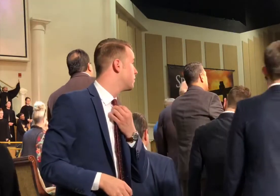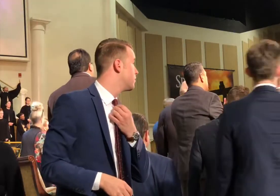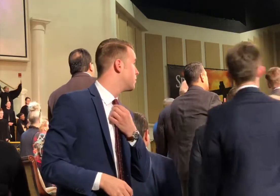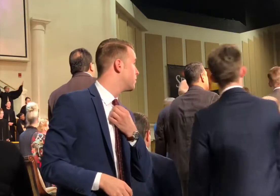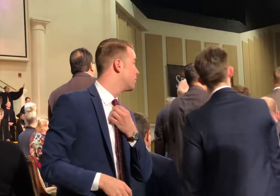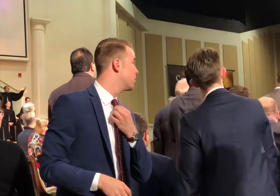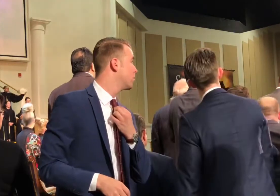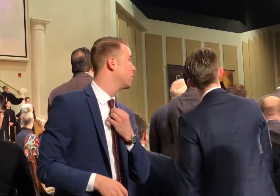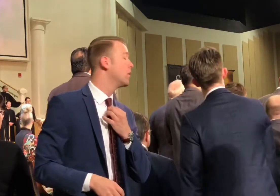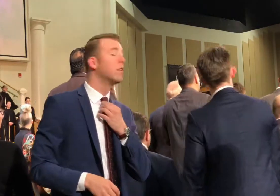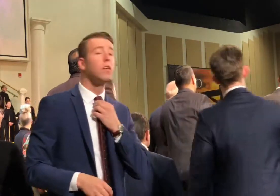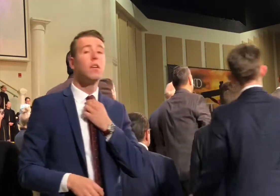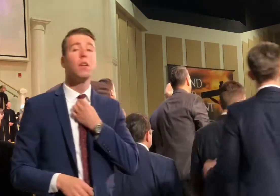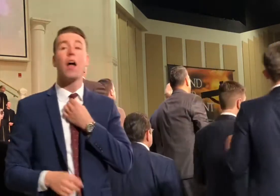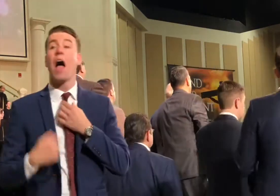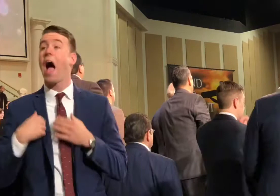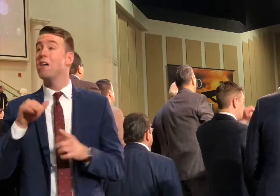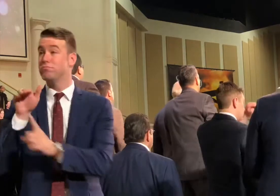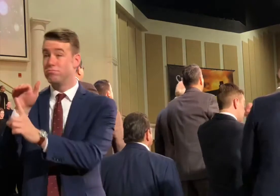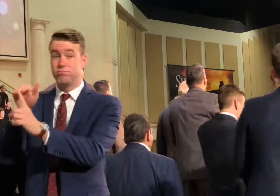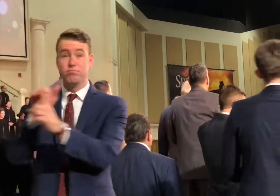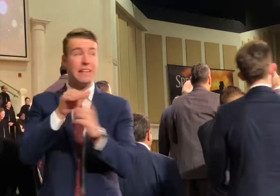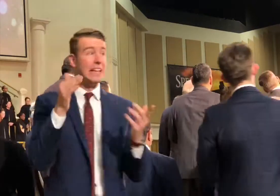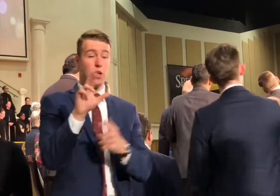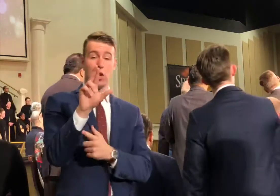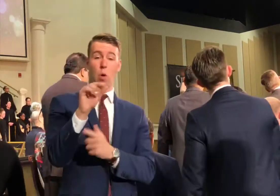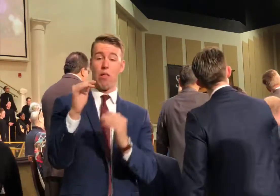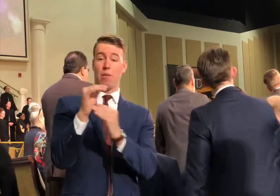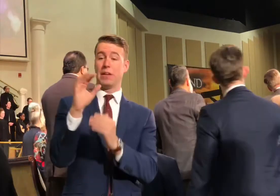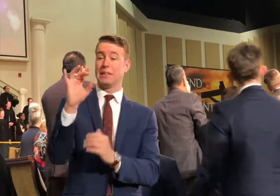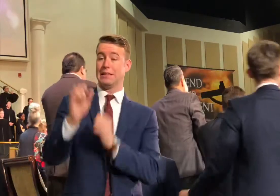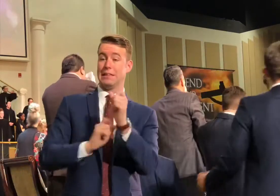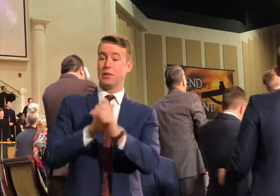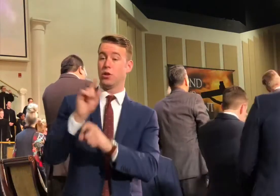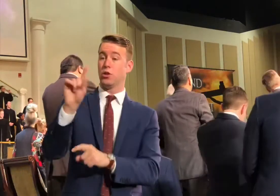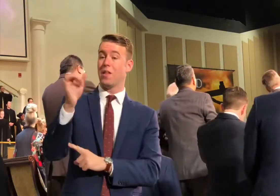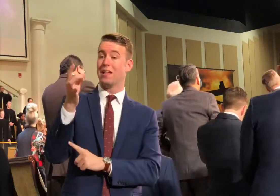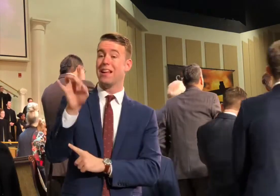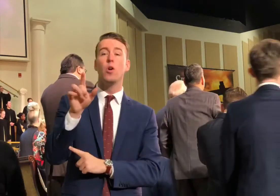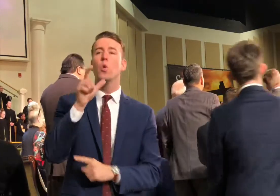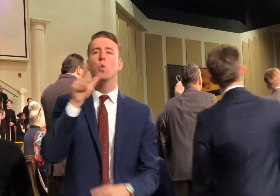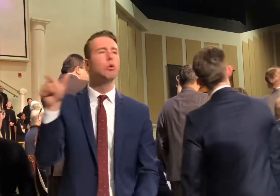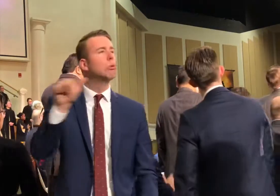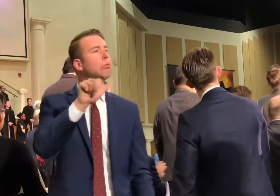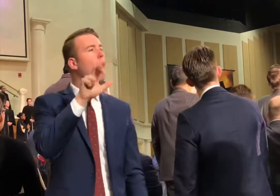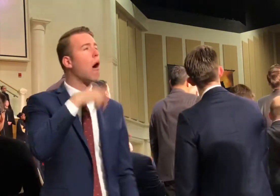I came to remind No Limits 2018 of who you are.